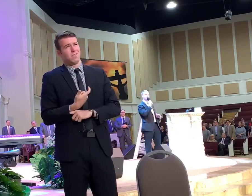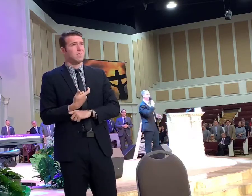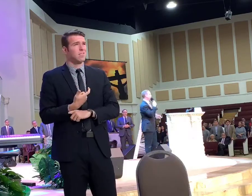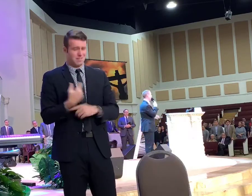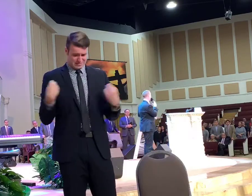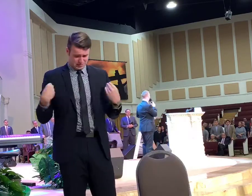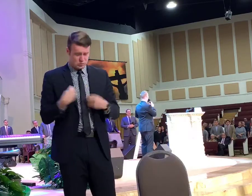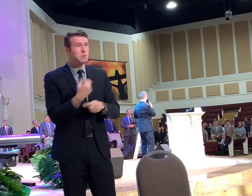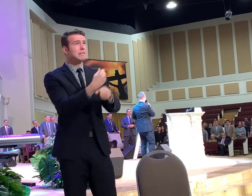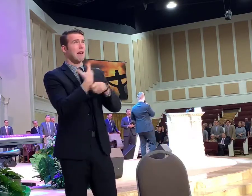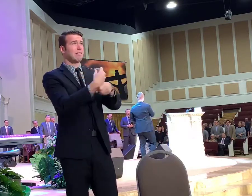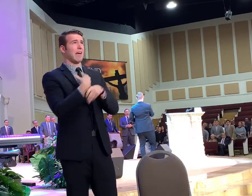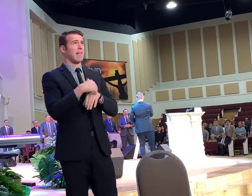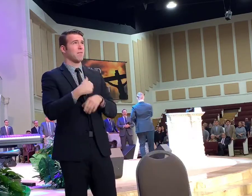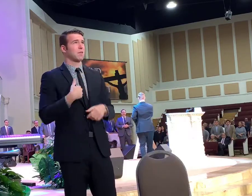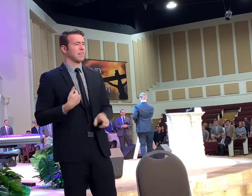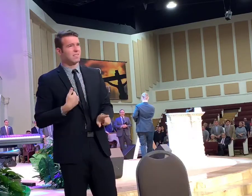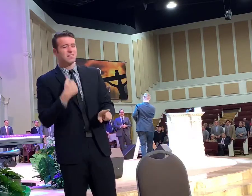suit yelling at me?